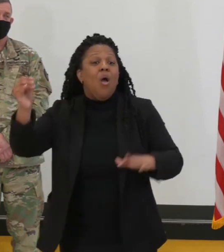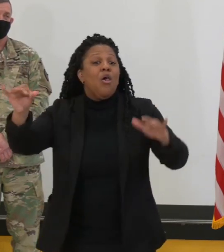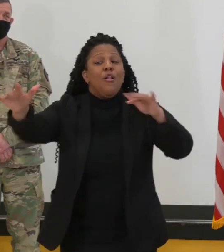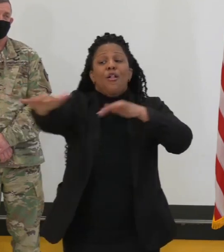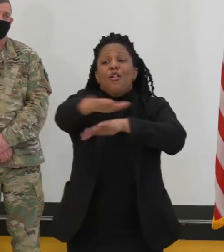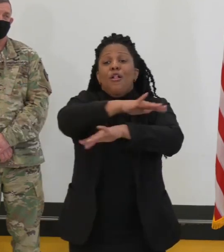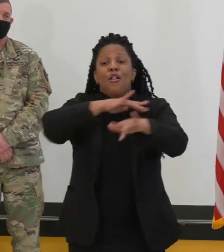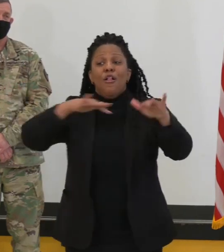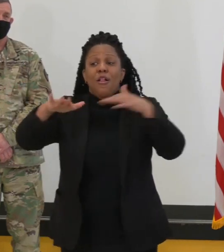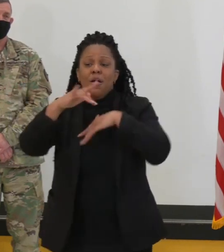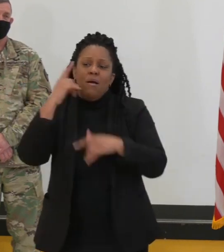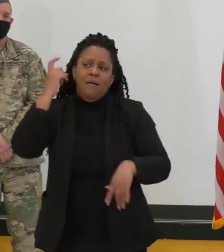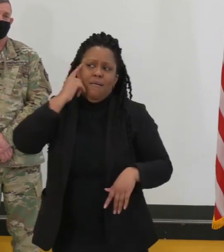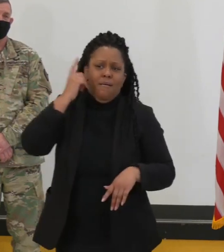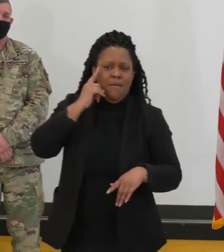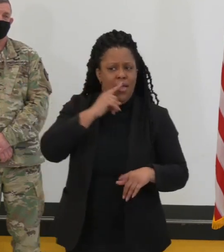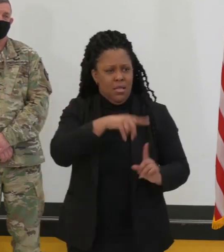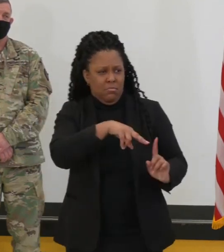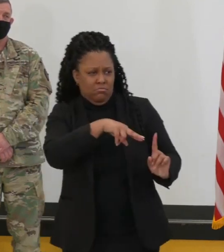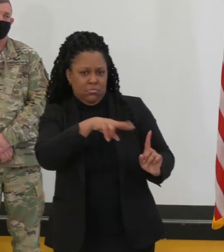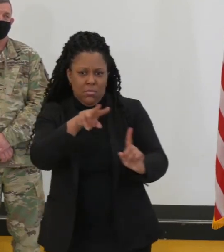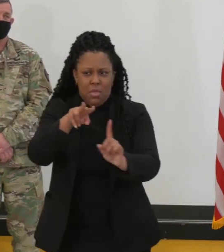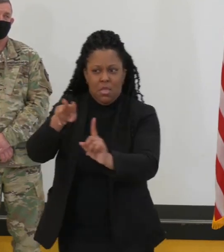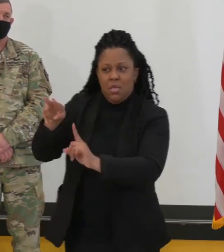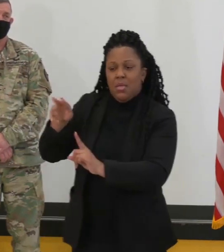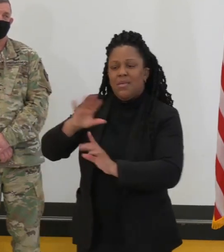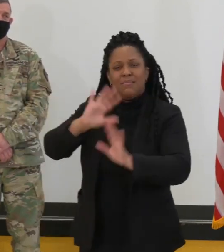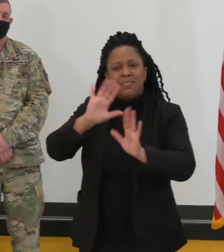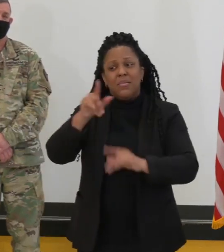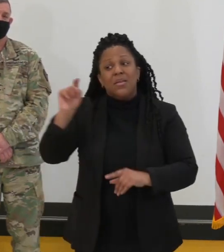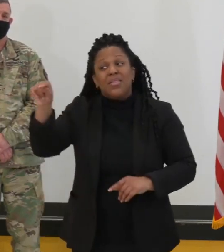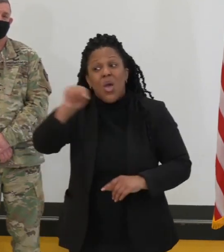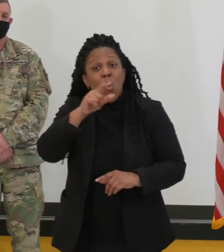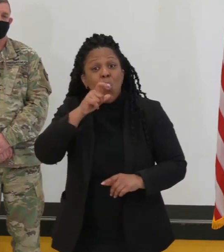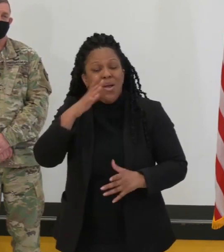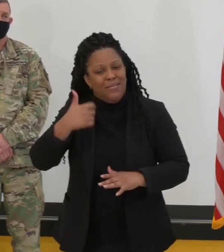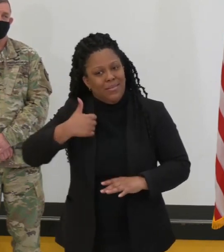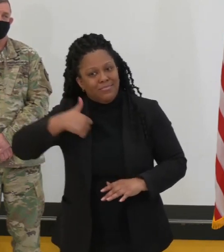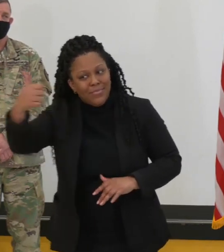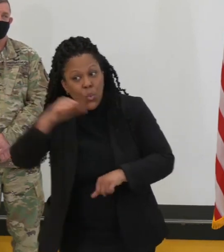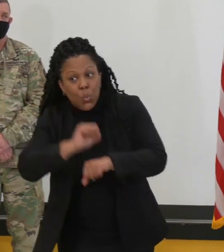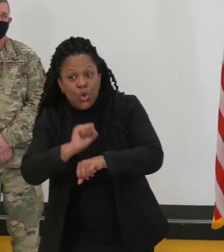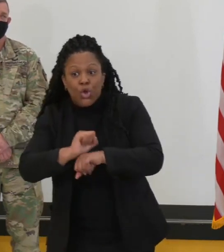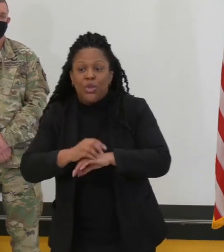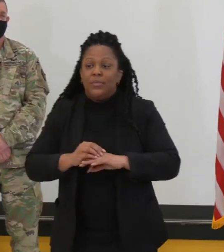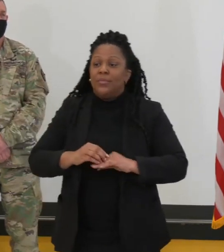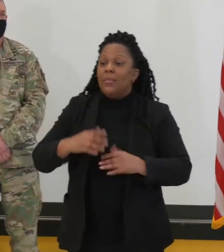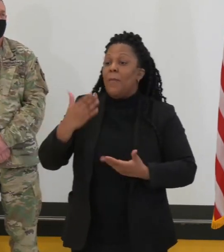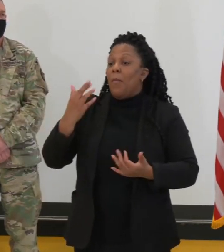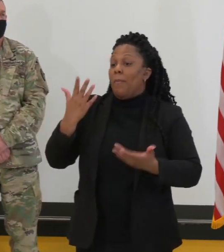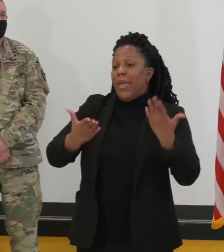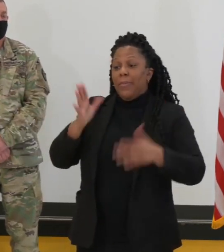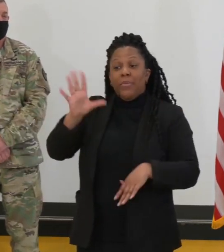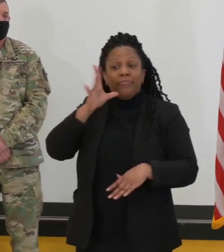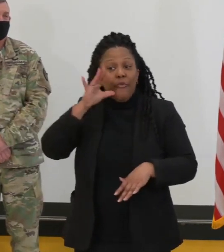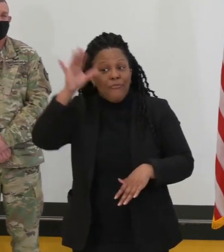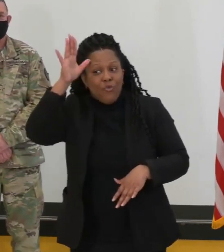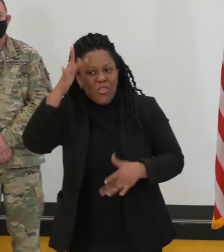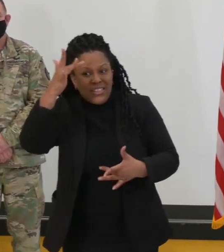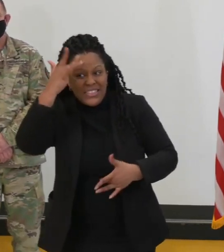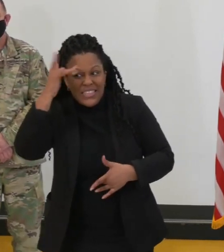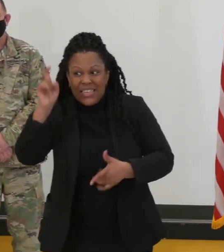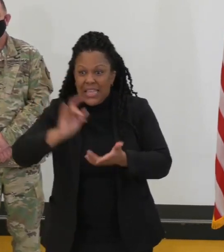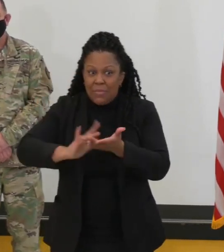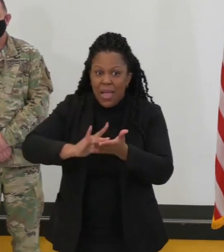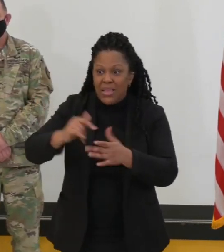fact, going to be coming home from work or going to work or taking care of a loved one that has to have medicine. We recognize that. So we